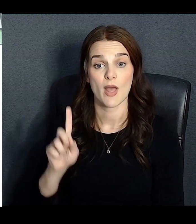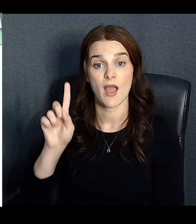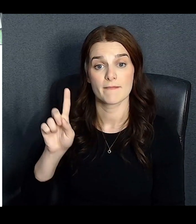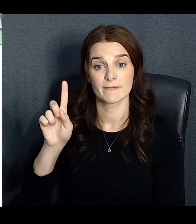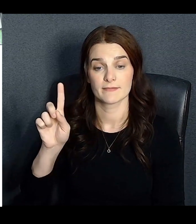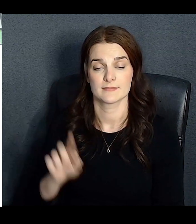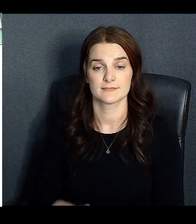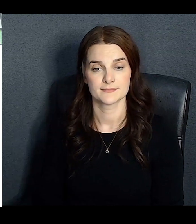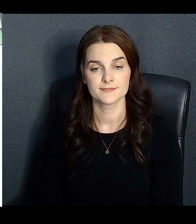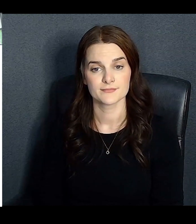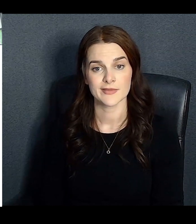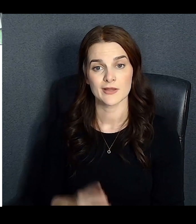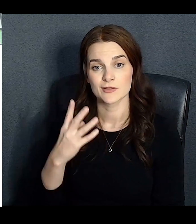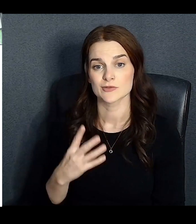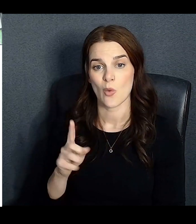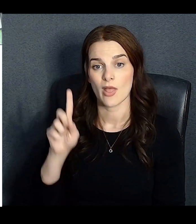Scroll up.